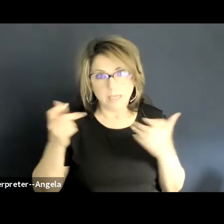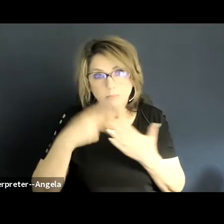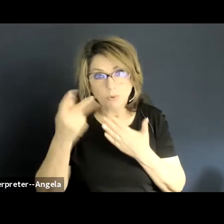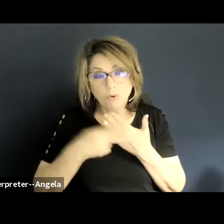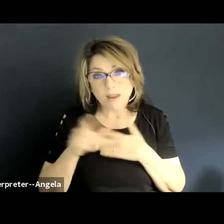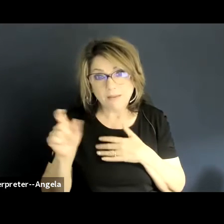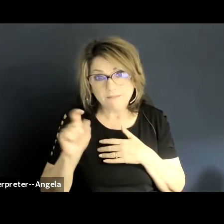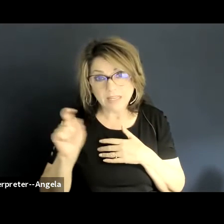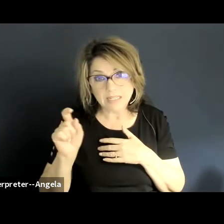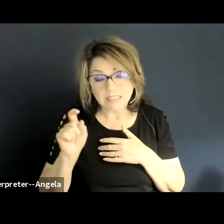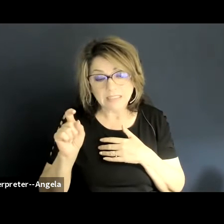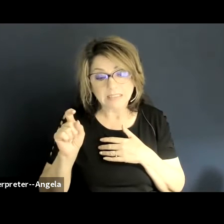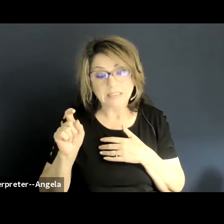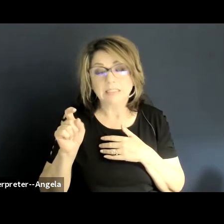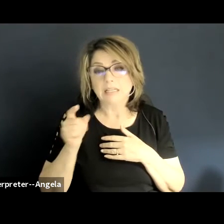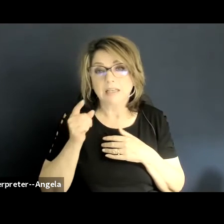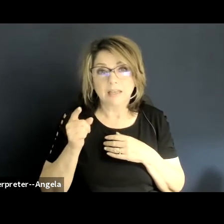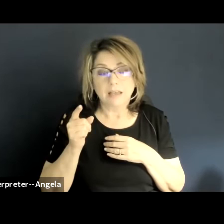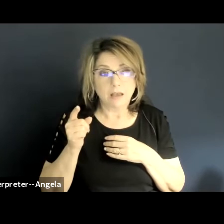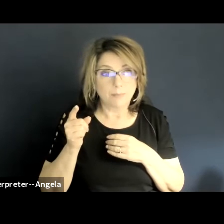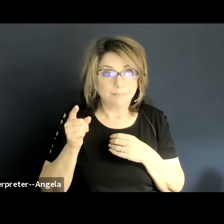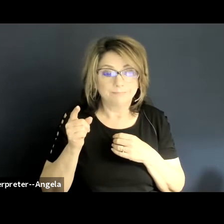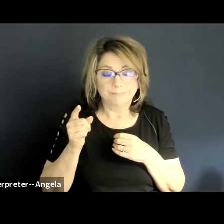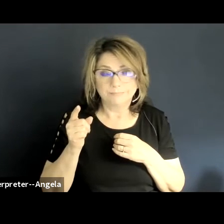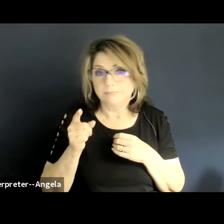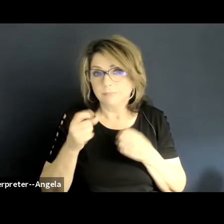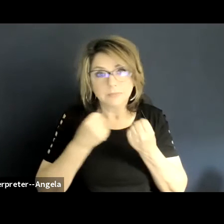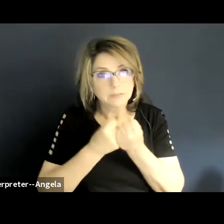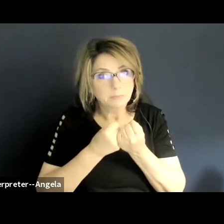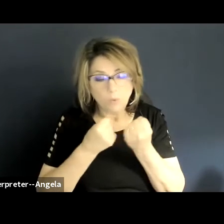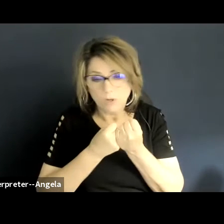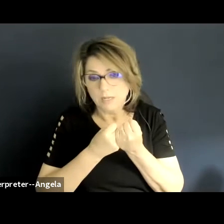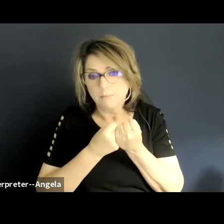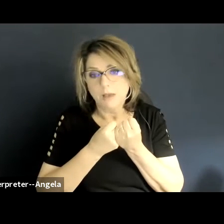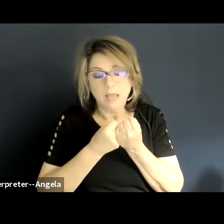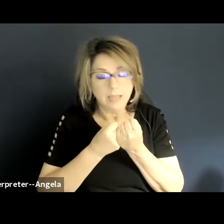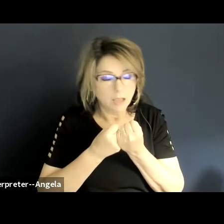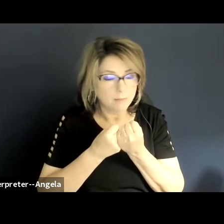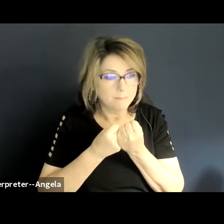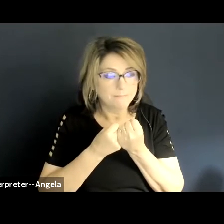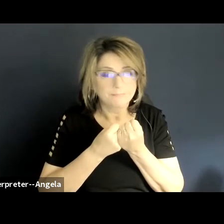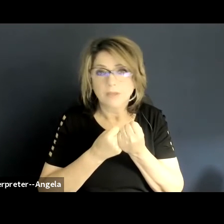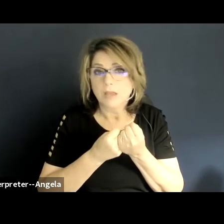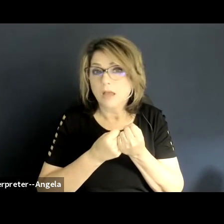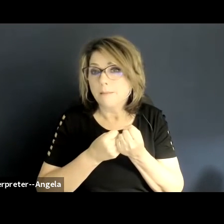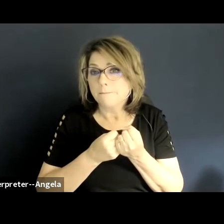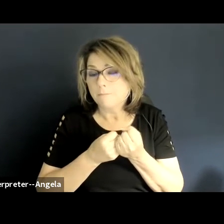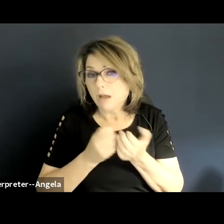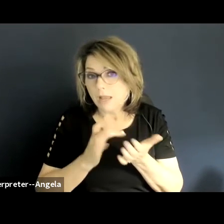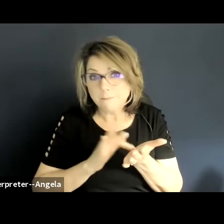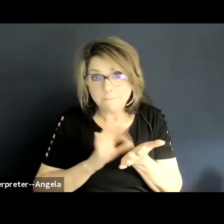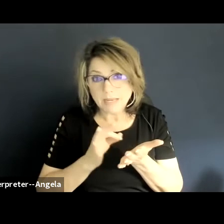Phoenix that was supported by Medicaid managed care